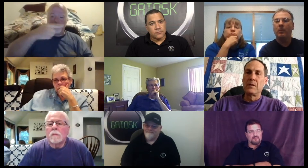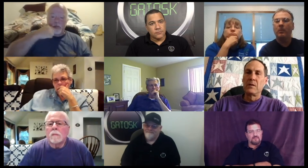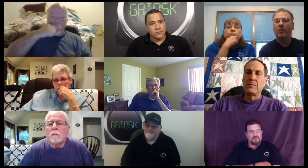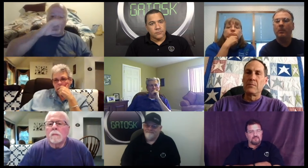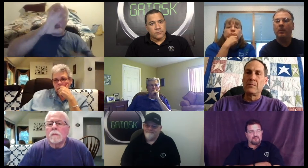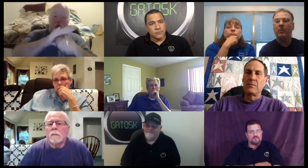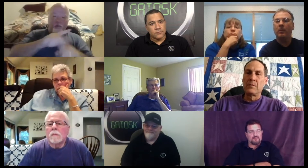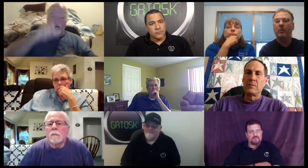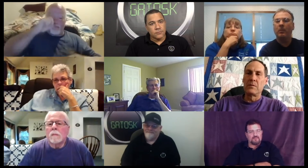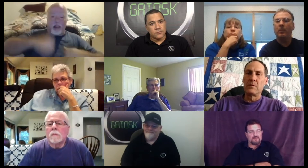possibly they might say,